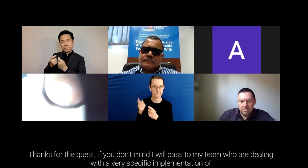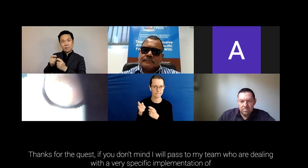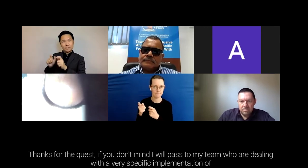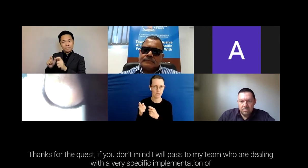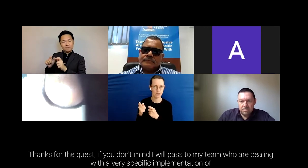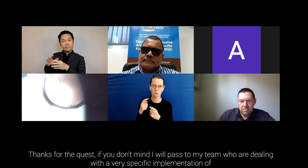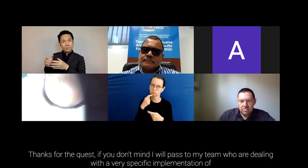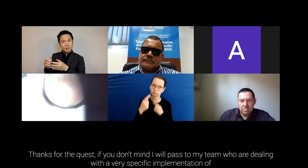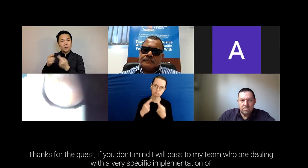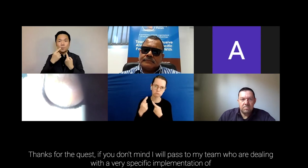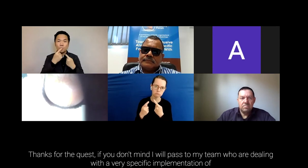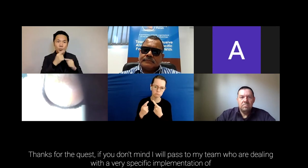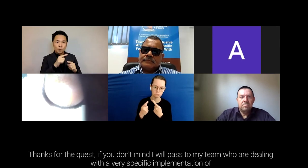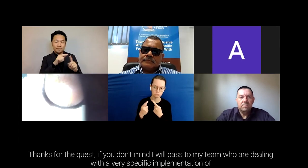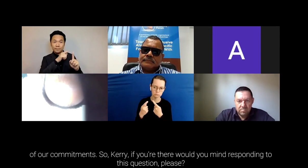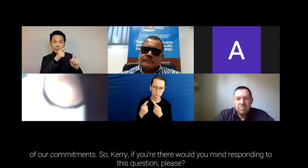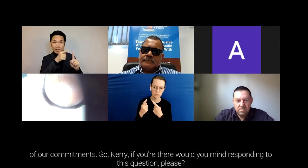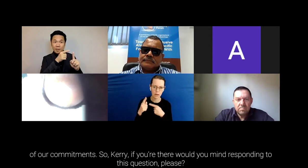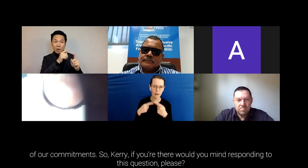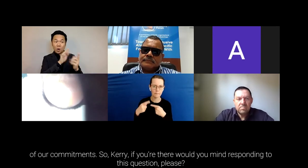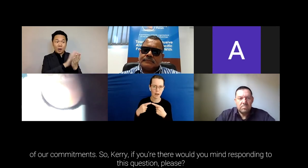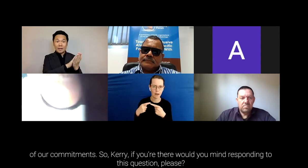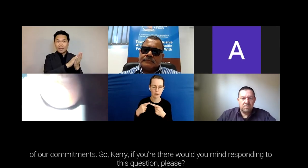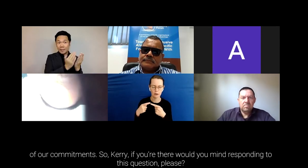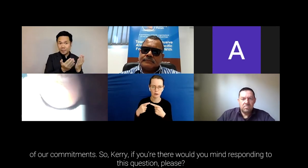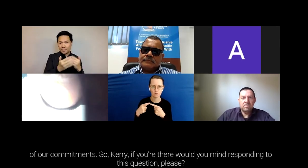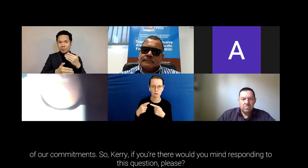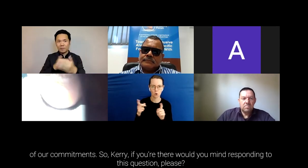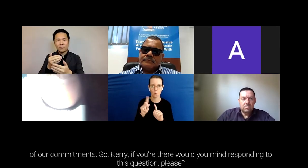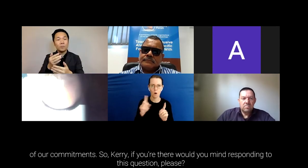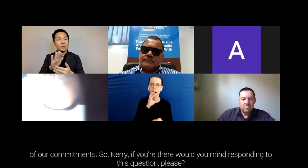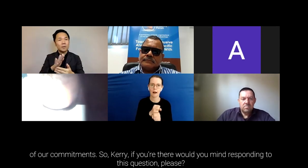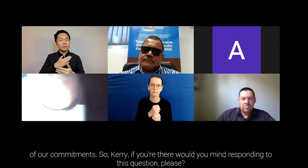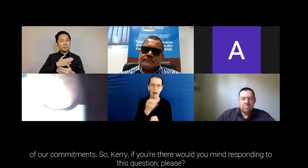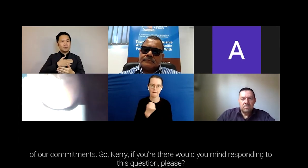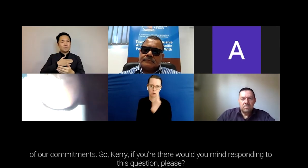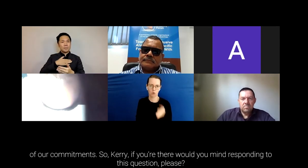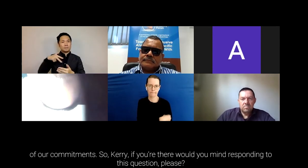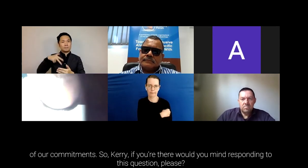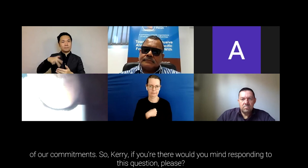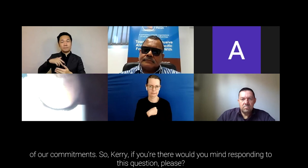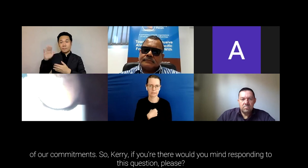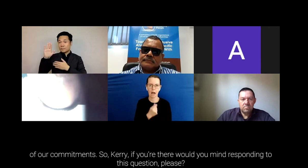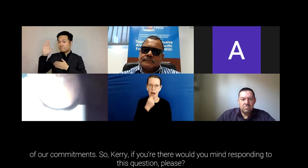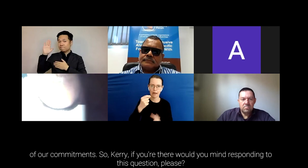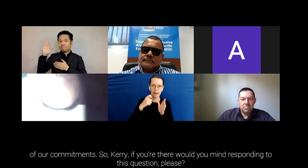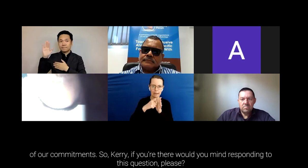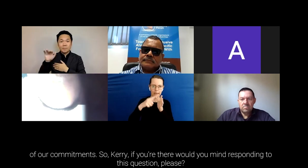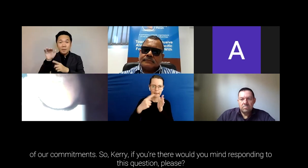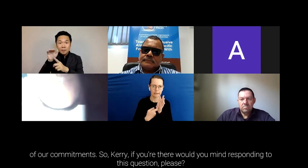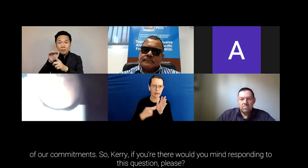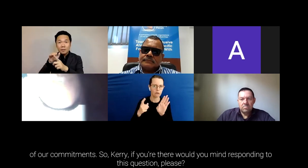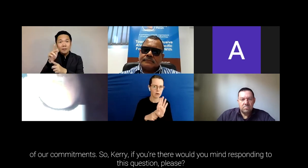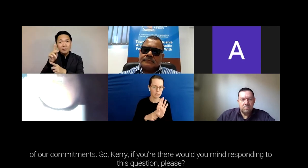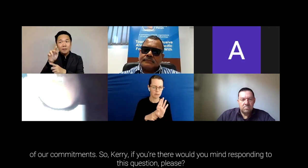the very specific implementation of our commitments. So, Kerry, if you're there, would you mind